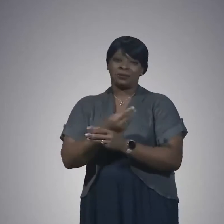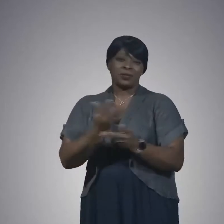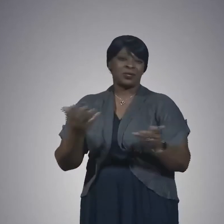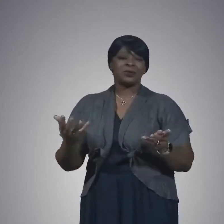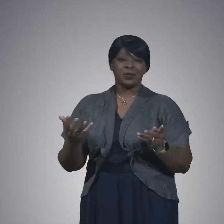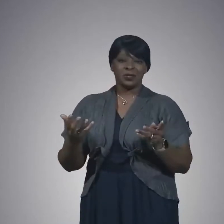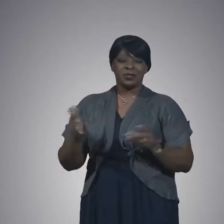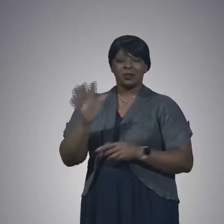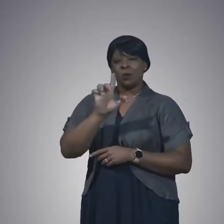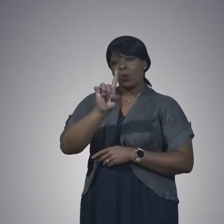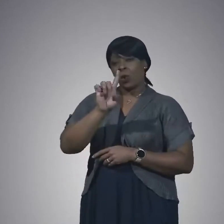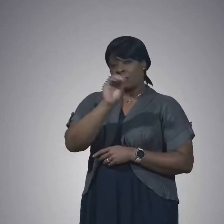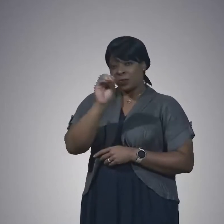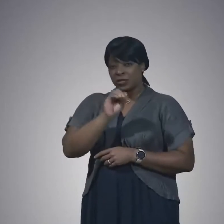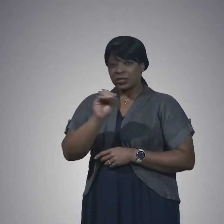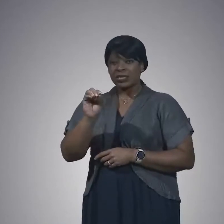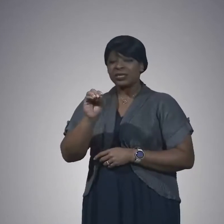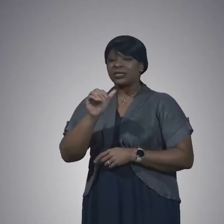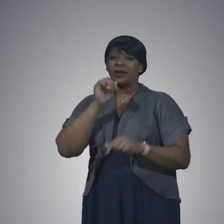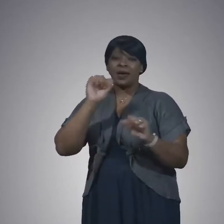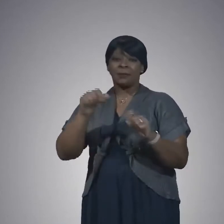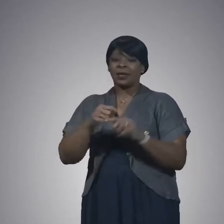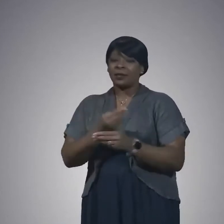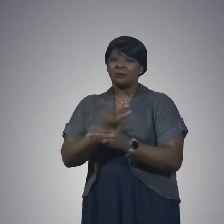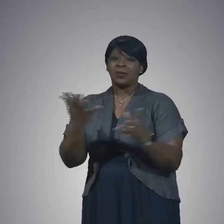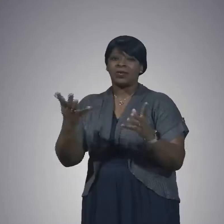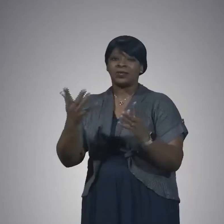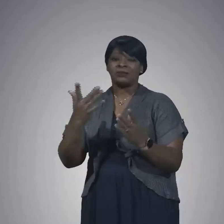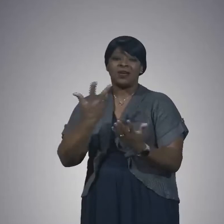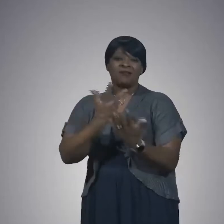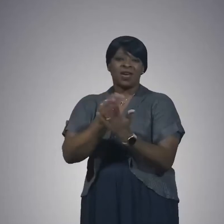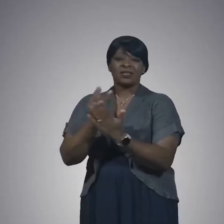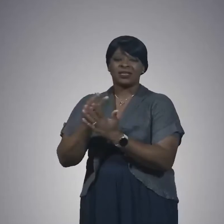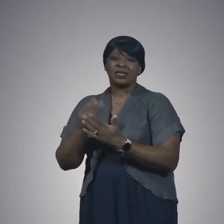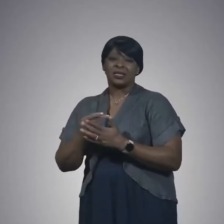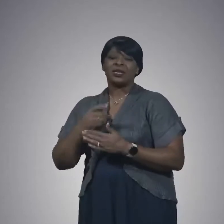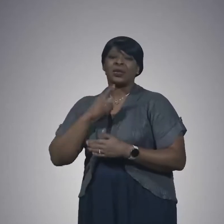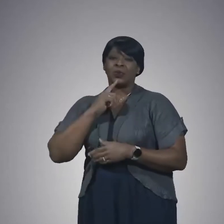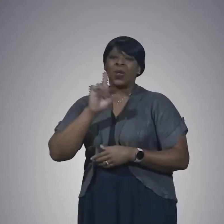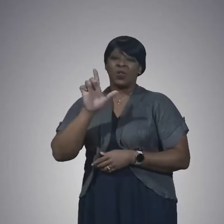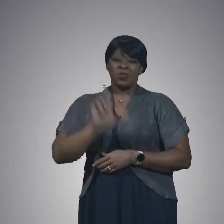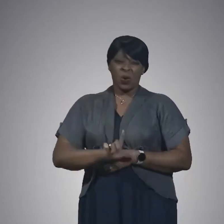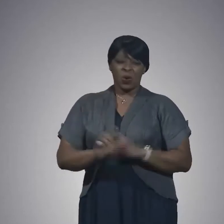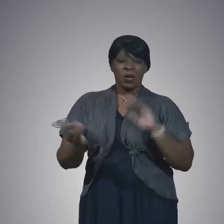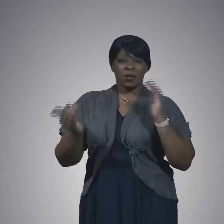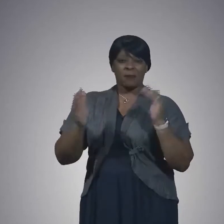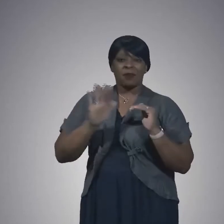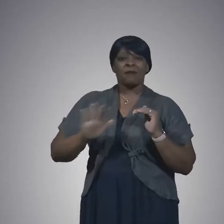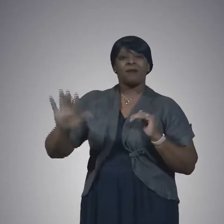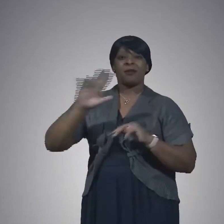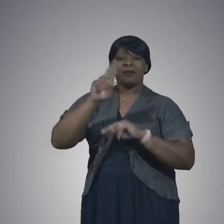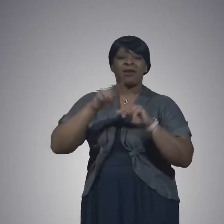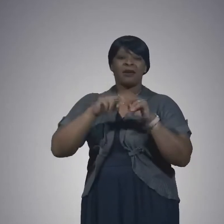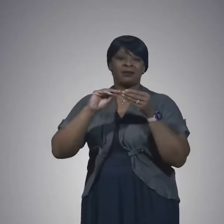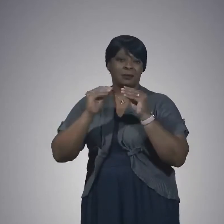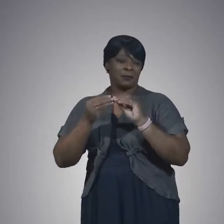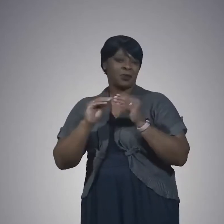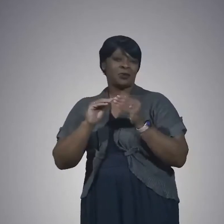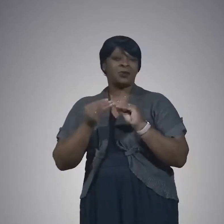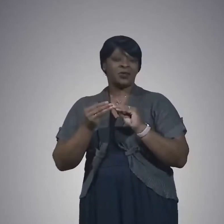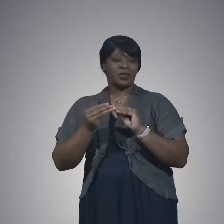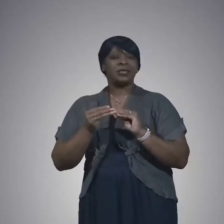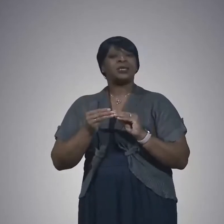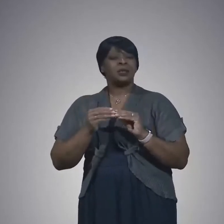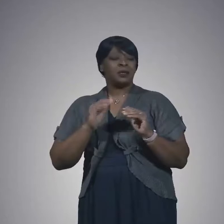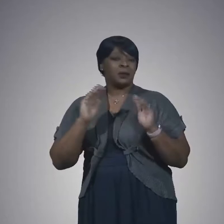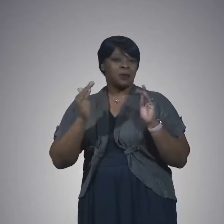So about 1% was not able to be administered. That is significantly lower than the national trend and even the trend in our